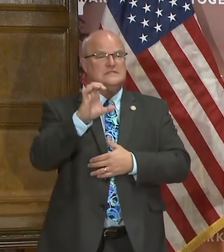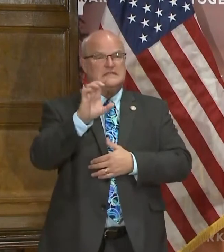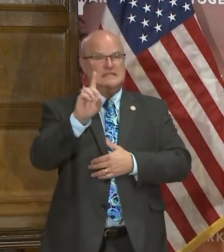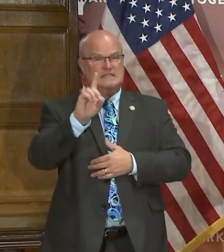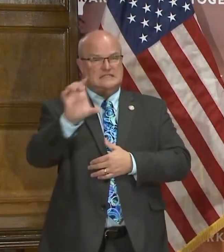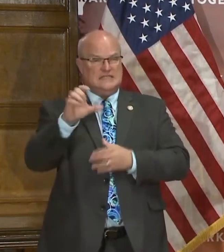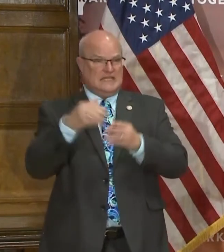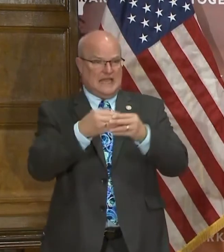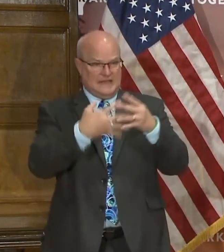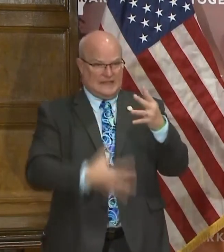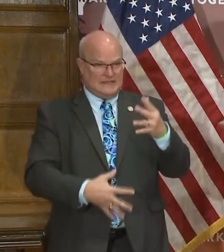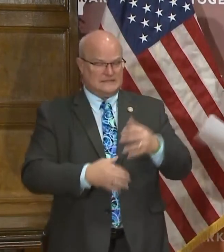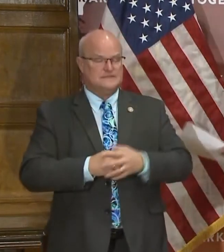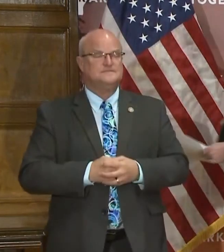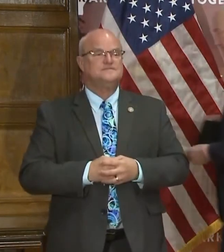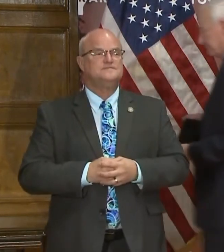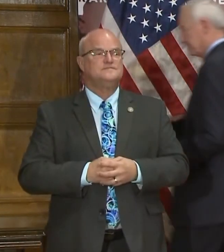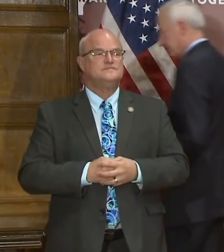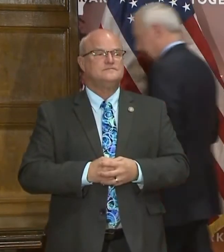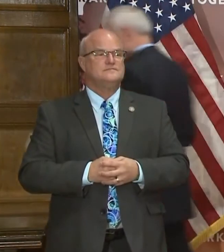guidelines.